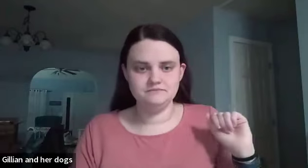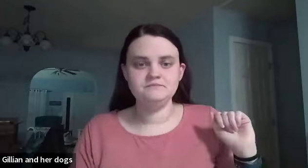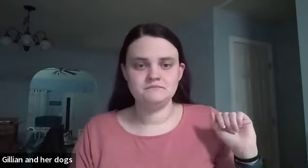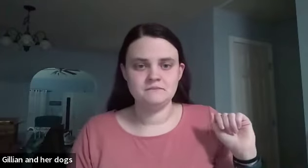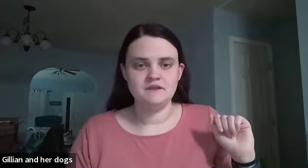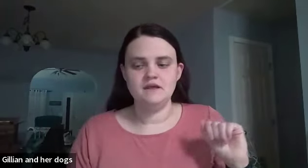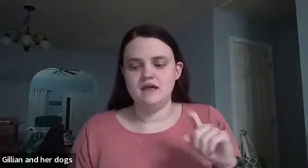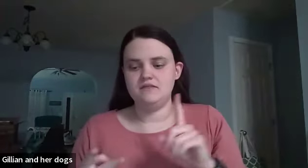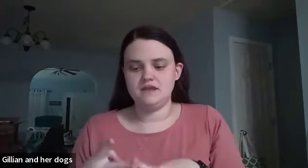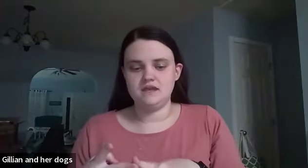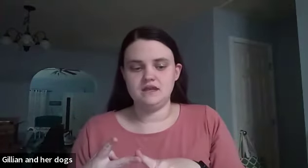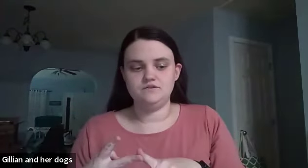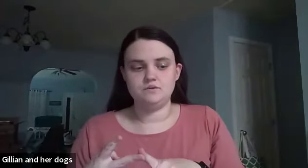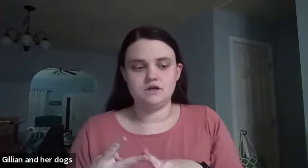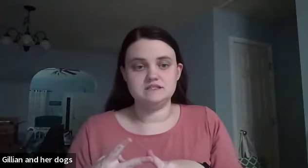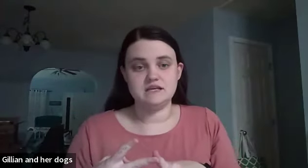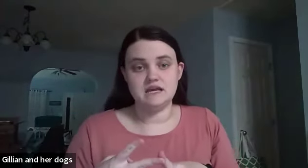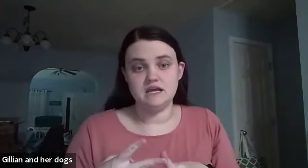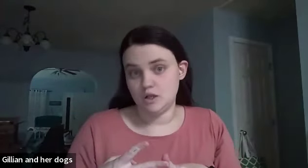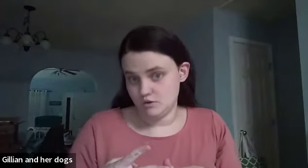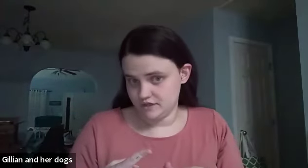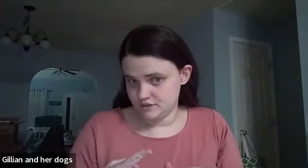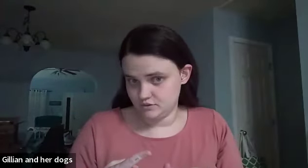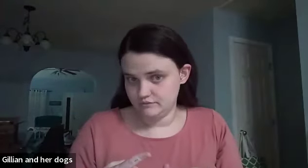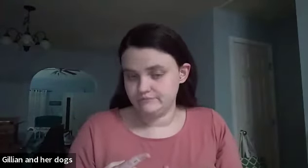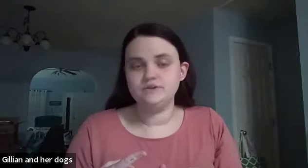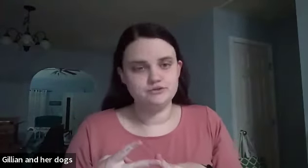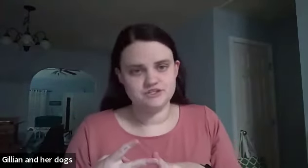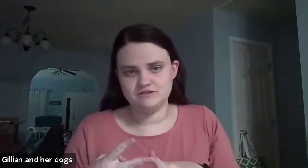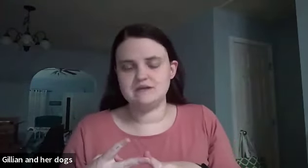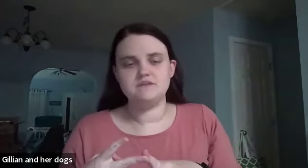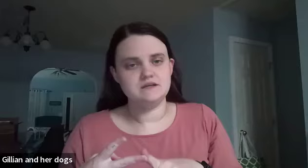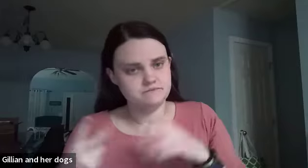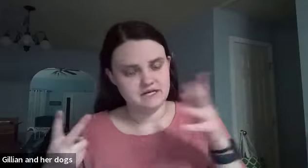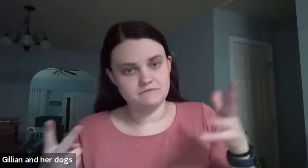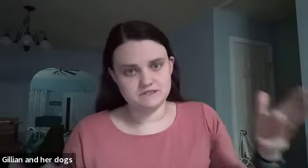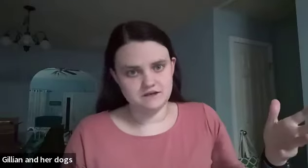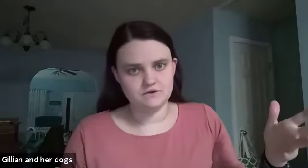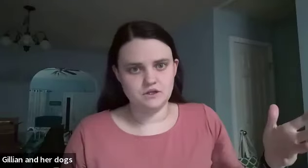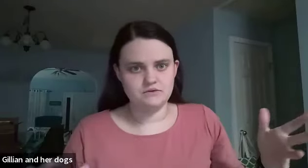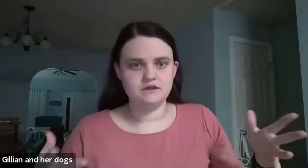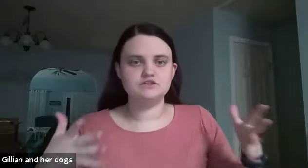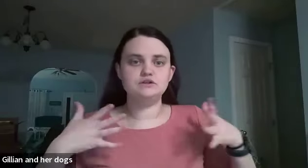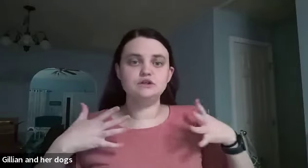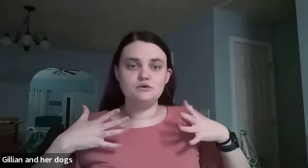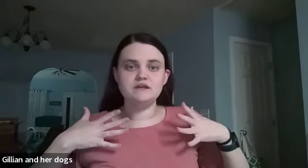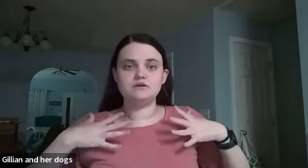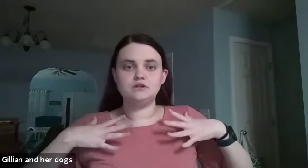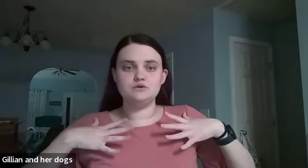mm-hmm. And then if you were going to say a clothing store, you would just do the same thing, but now for a sign for clothing. So clothing or